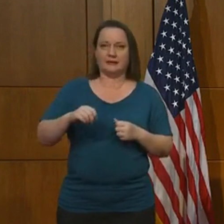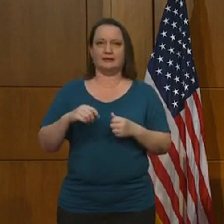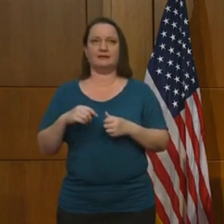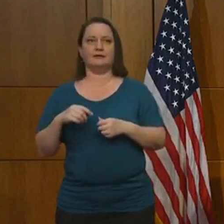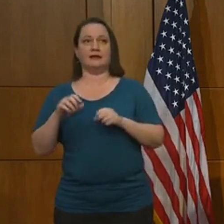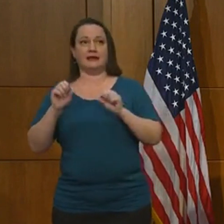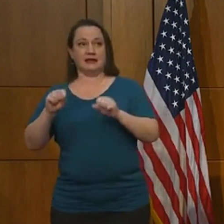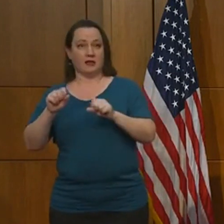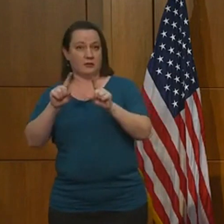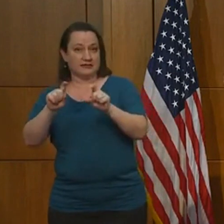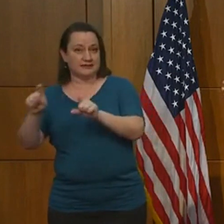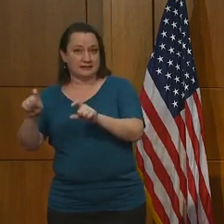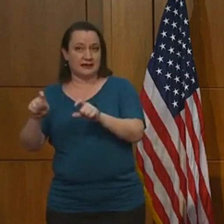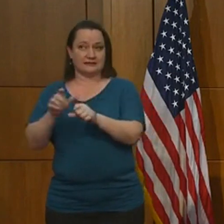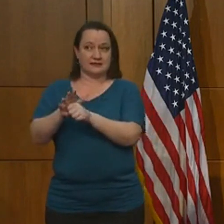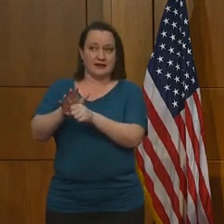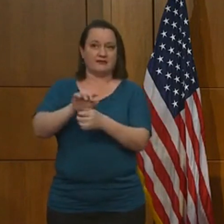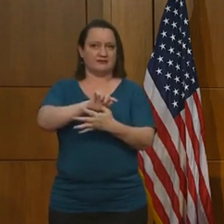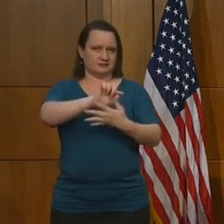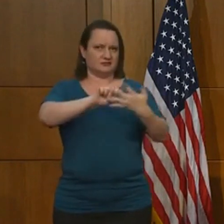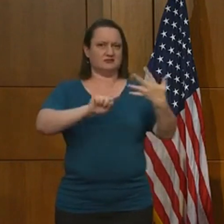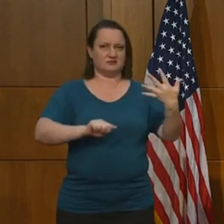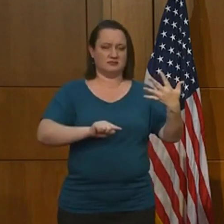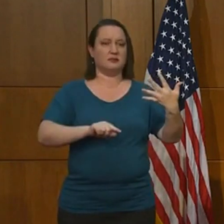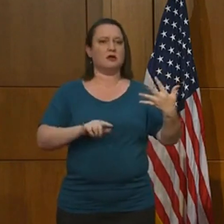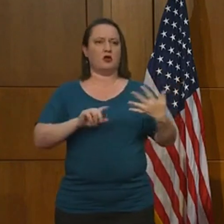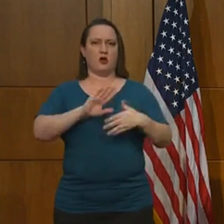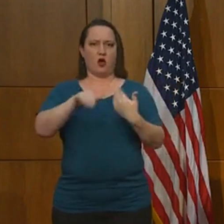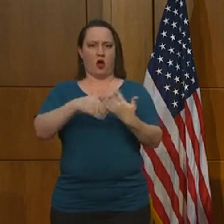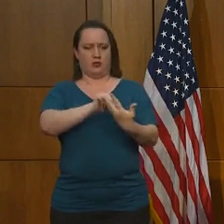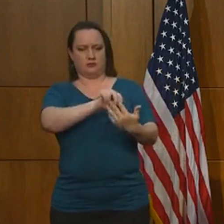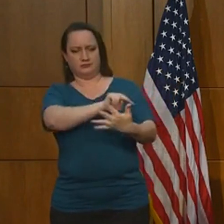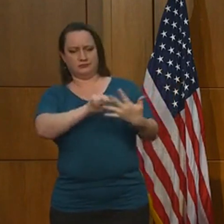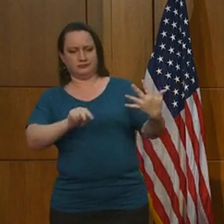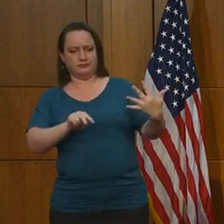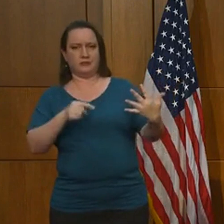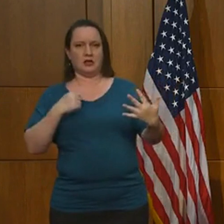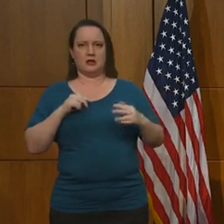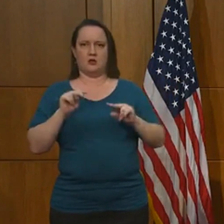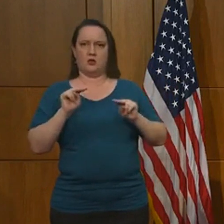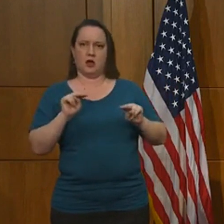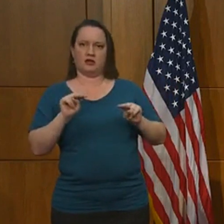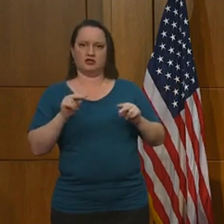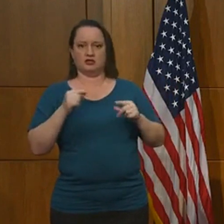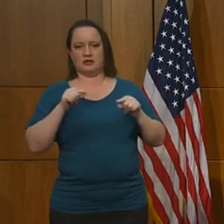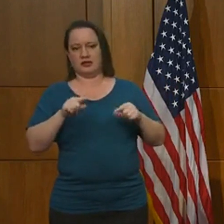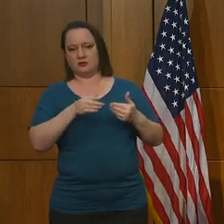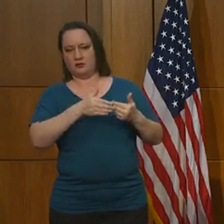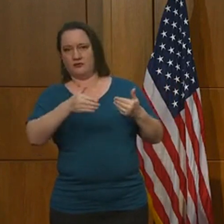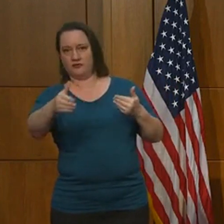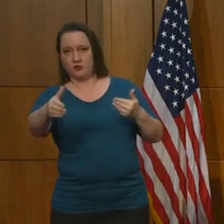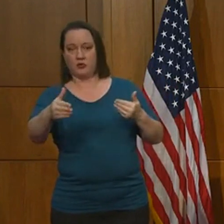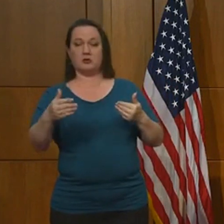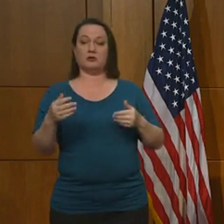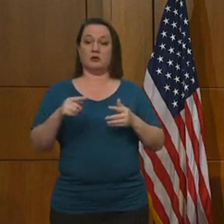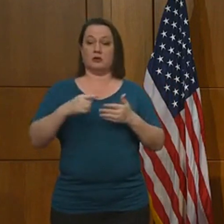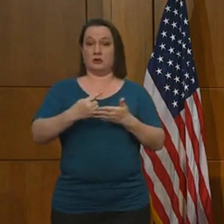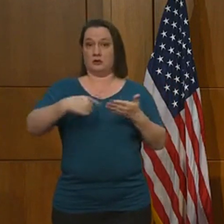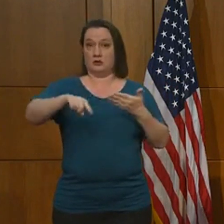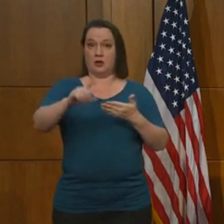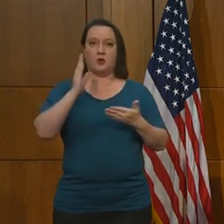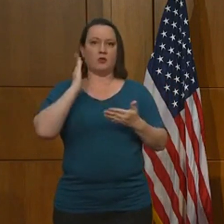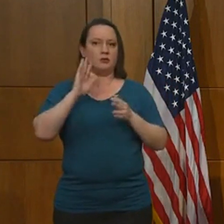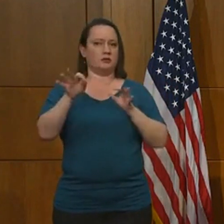taken into account as we move forward. And I will, have further to say early next week